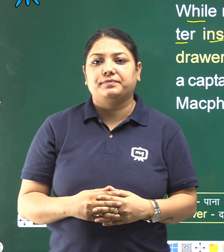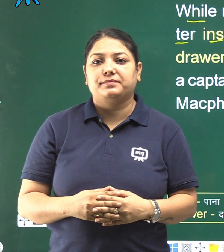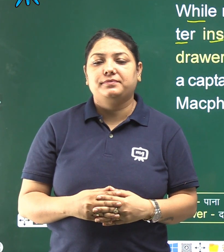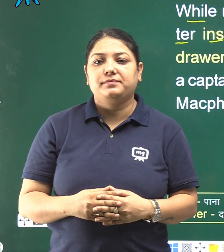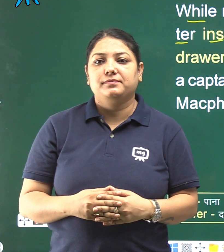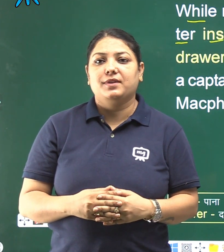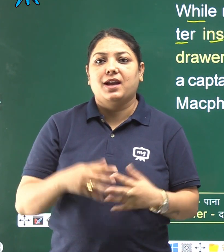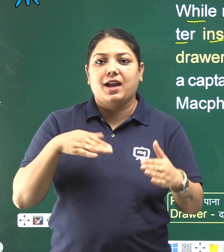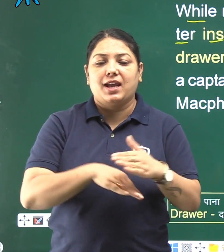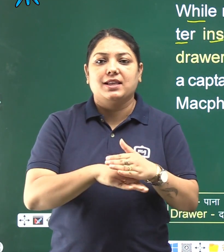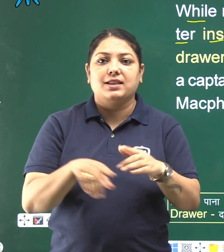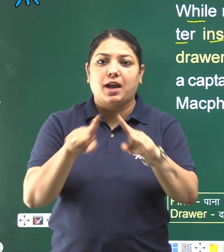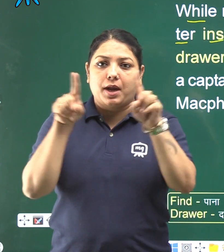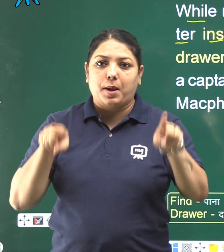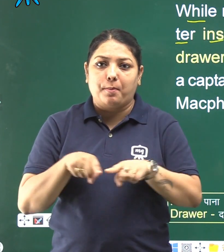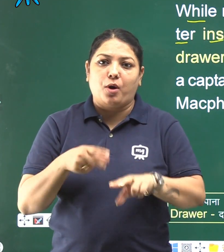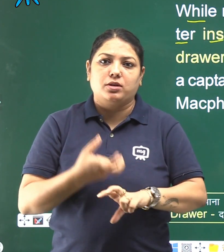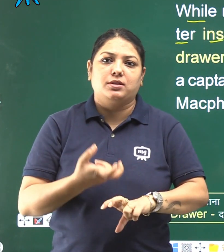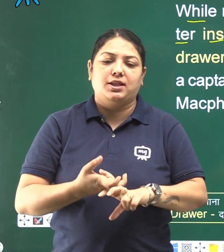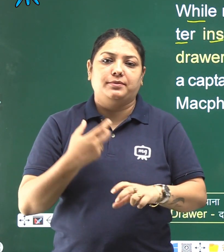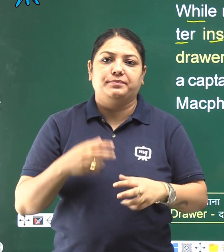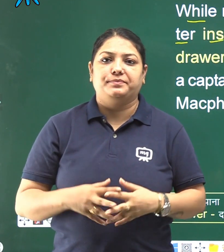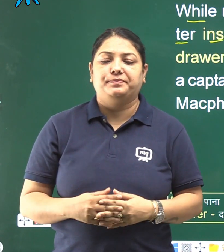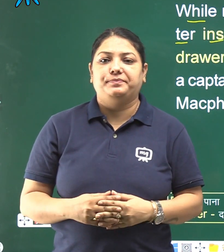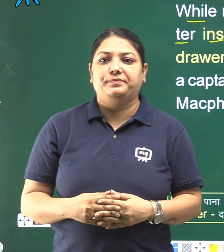inside a tin box